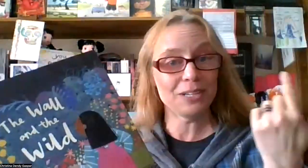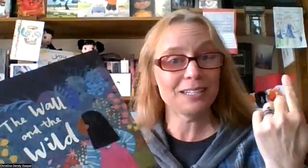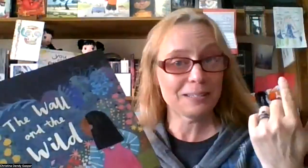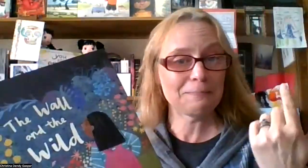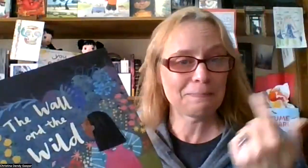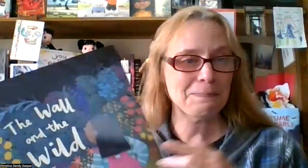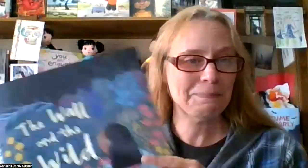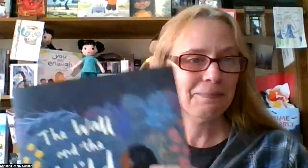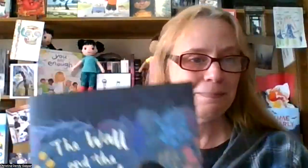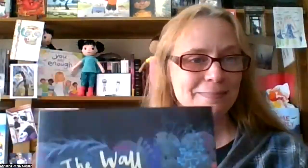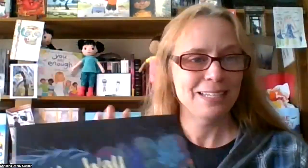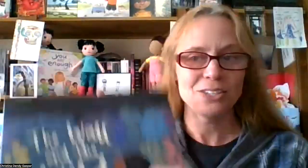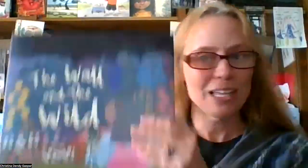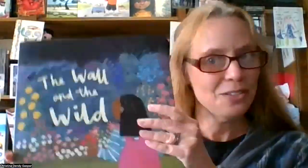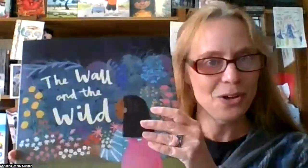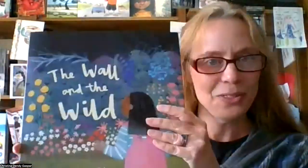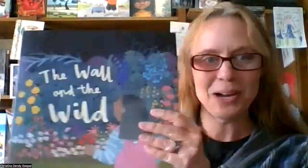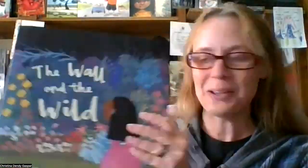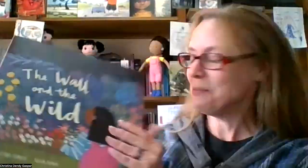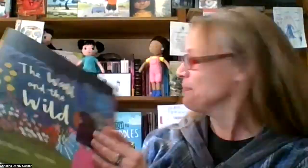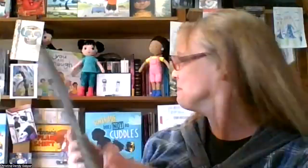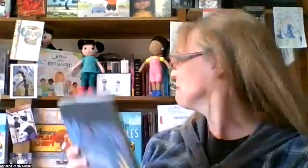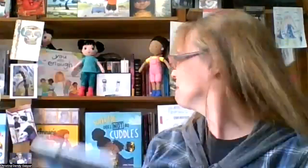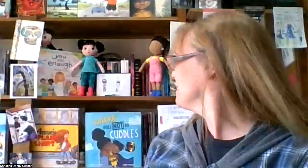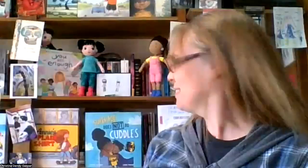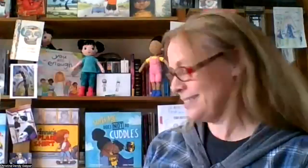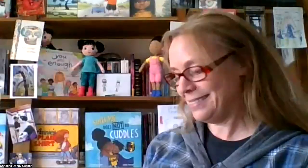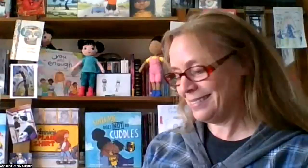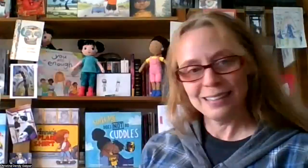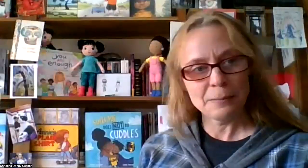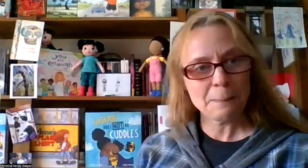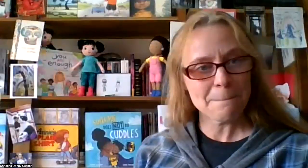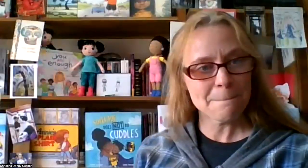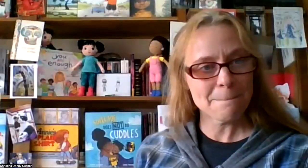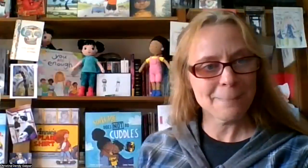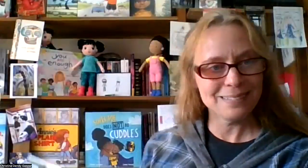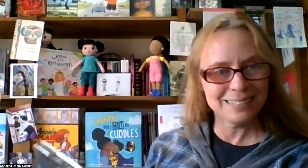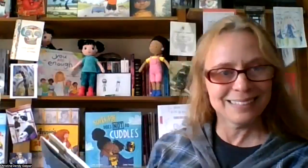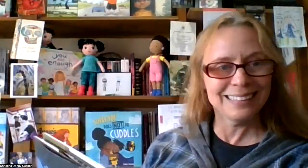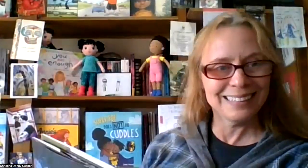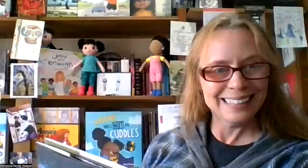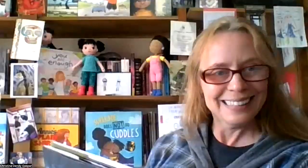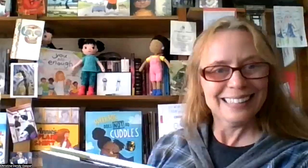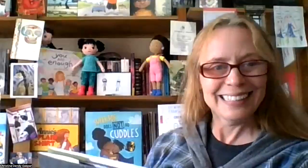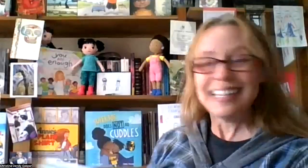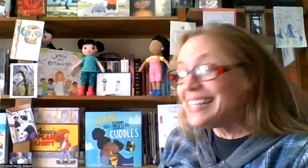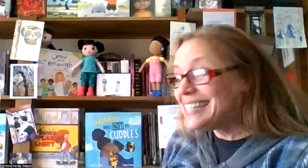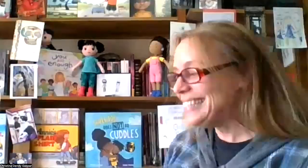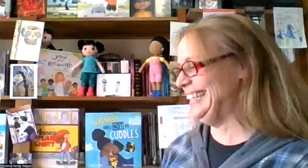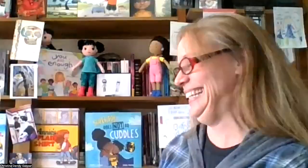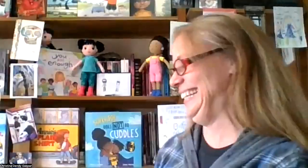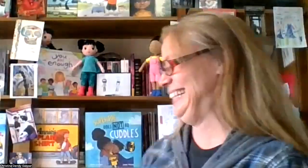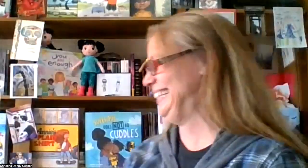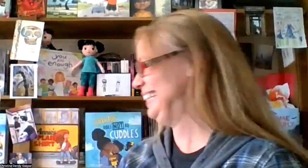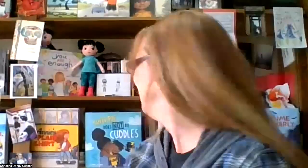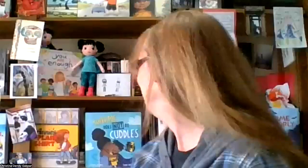our communities. Oh, lovely. I love that explanation. And you have some character dowels behind you as well. And I'm spotting one